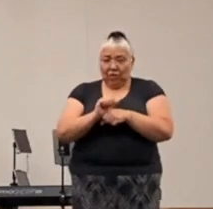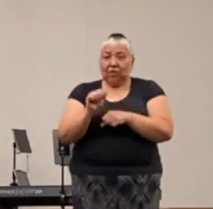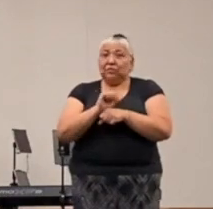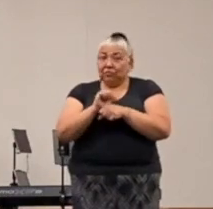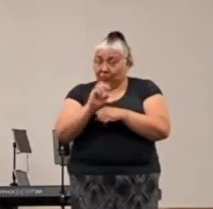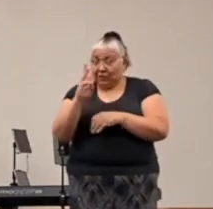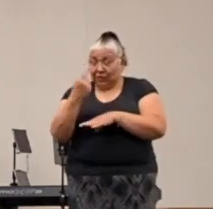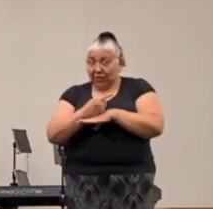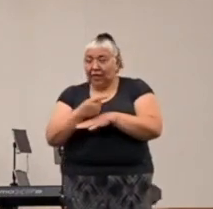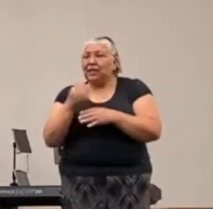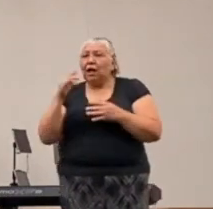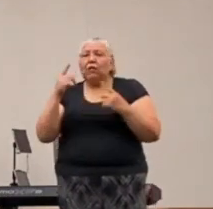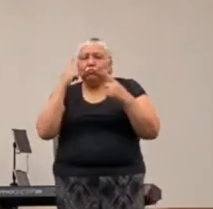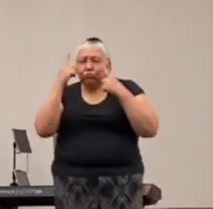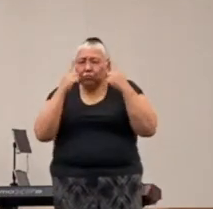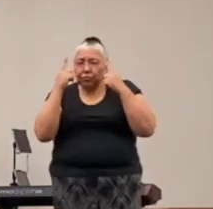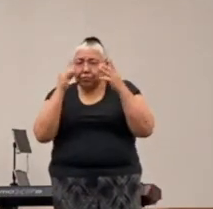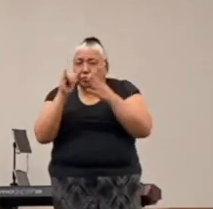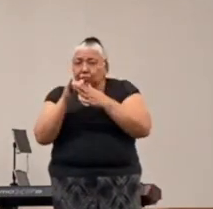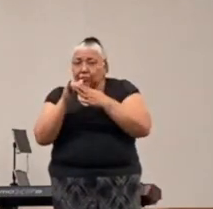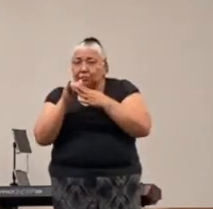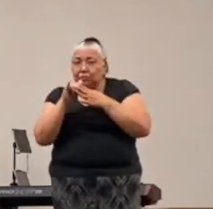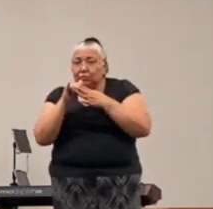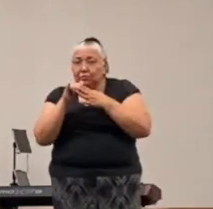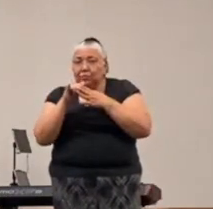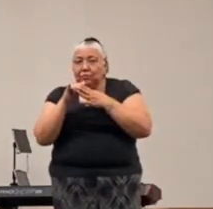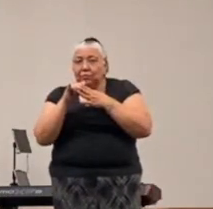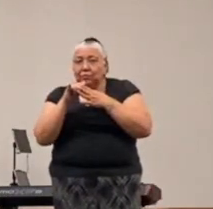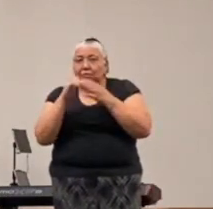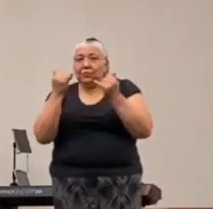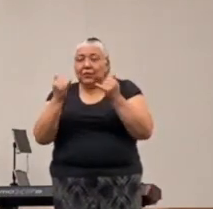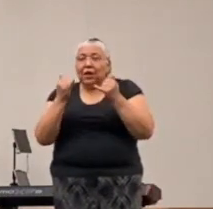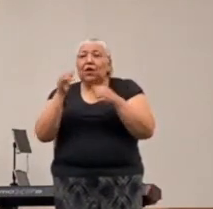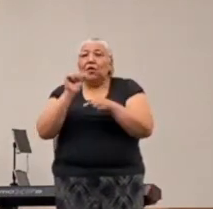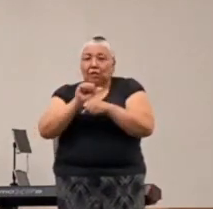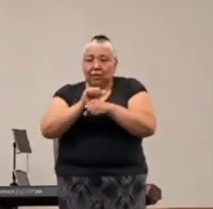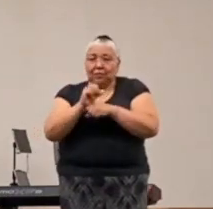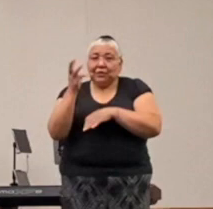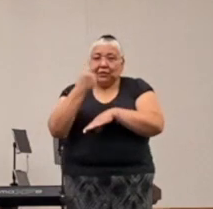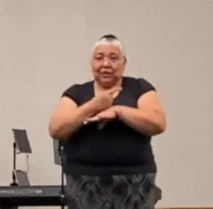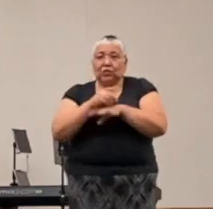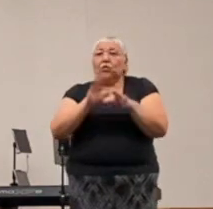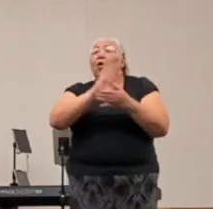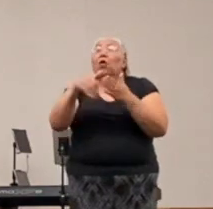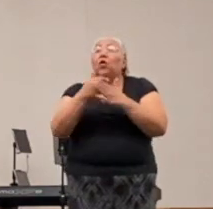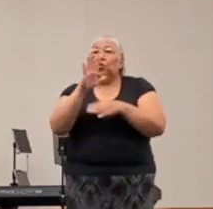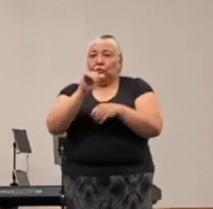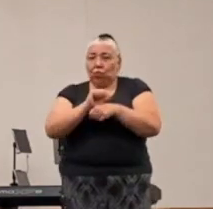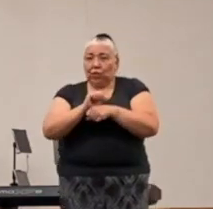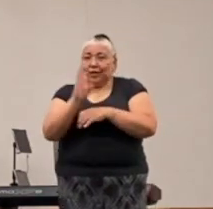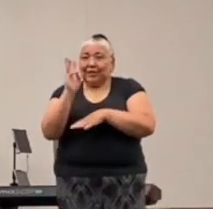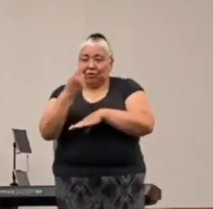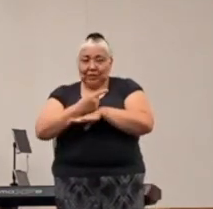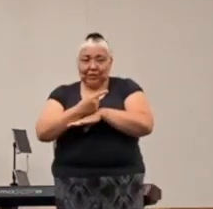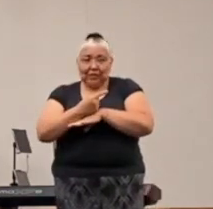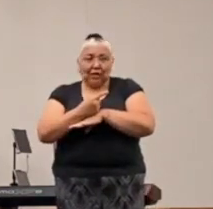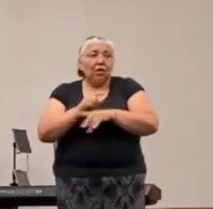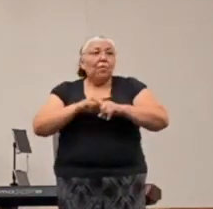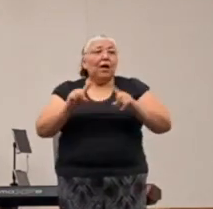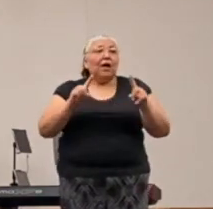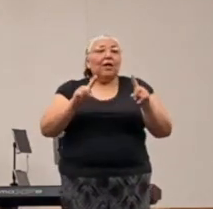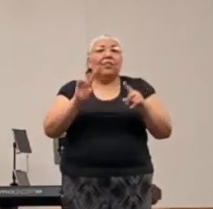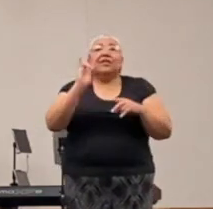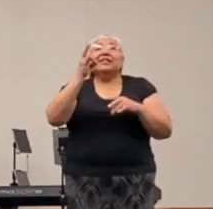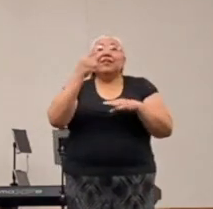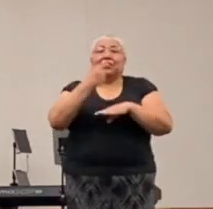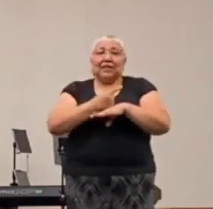that to sink in. You are to labor 6 days and do all your work in those 6 days. But the seventh